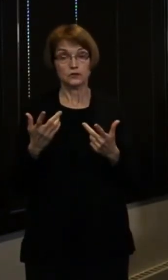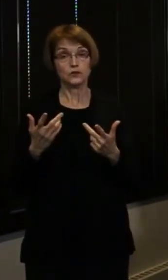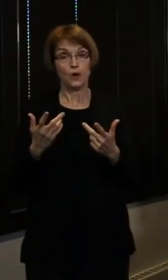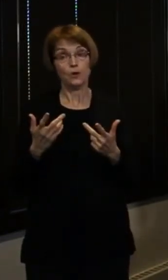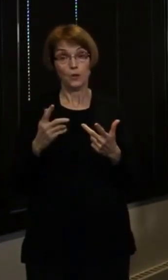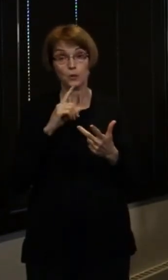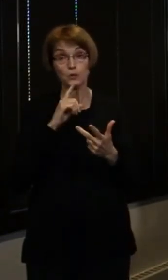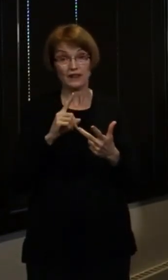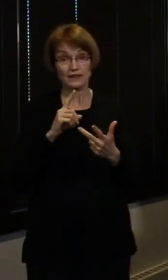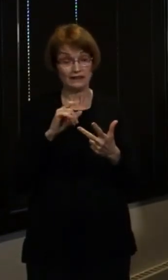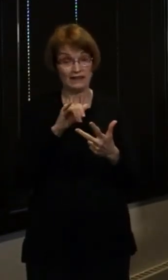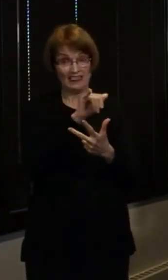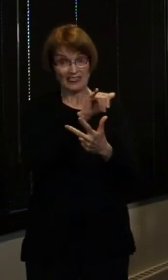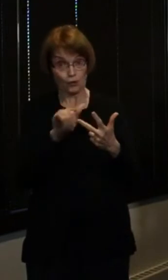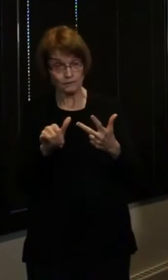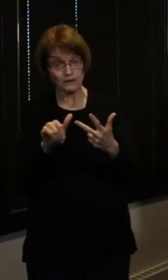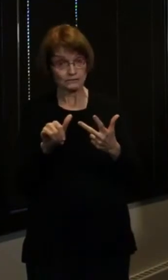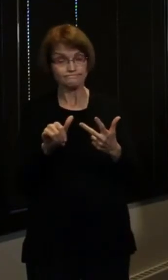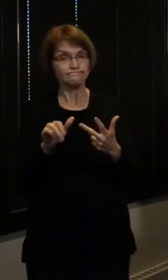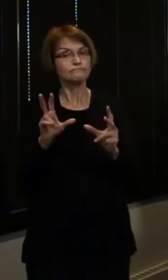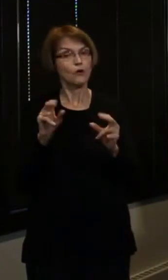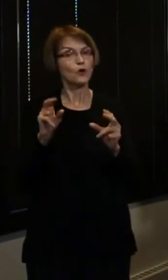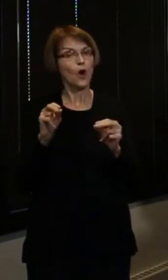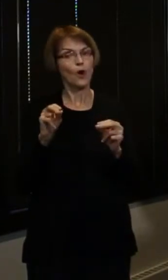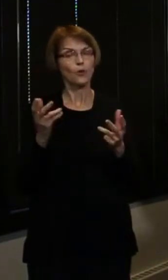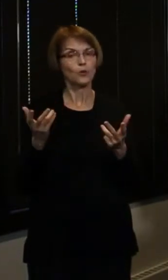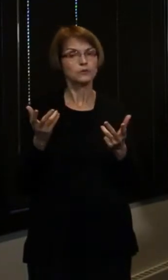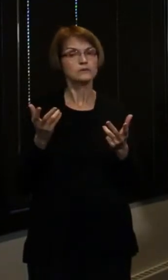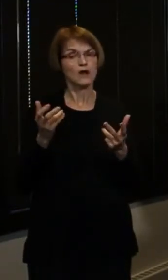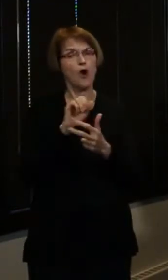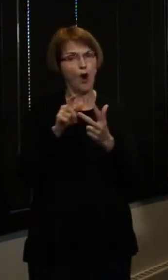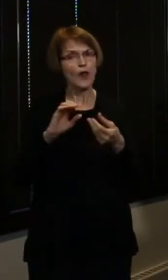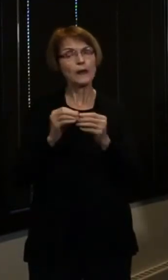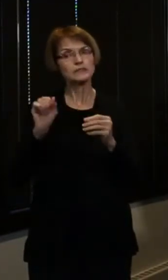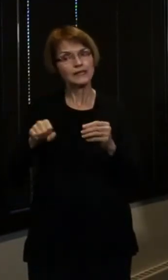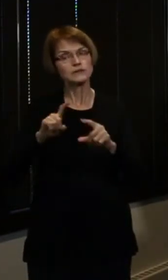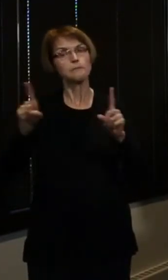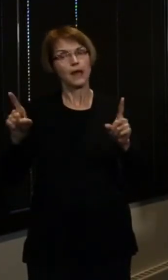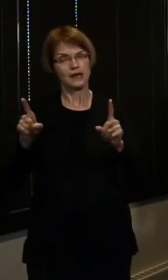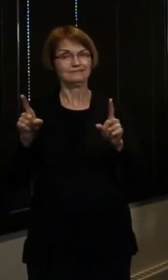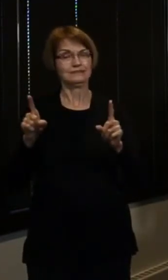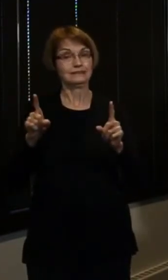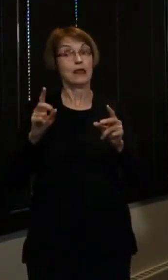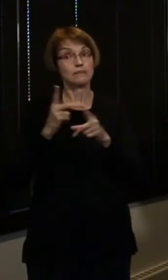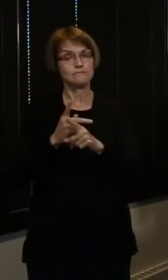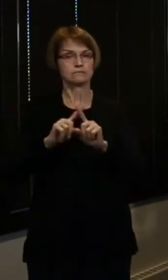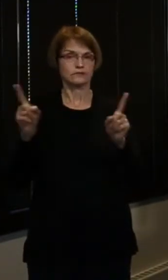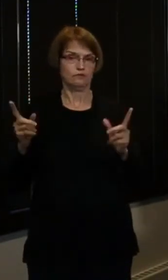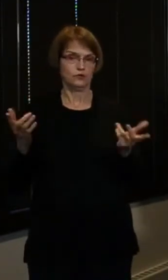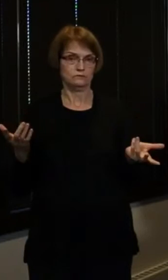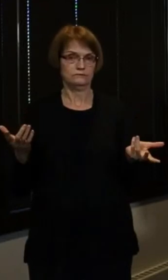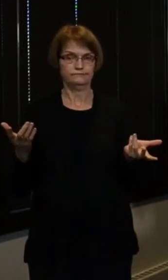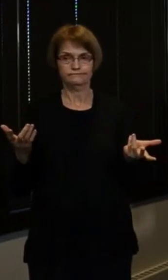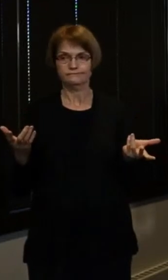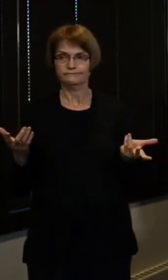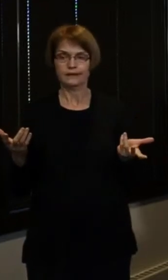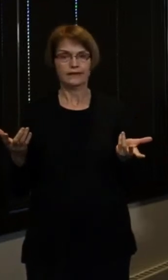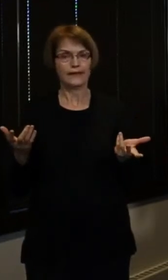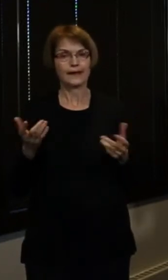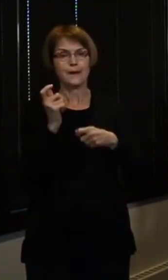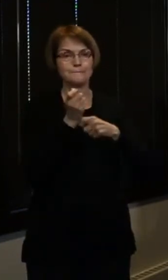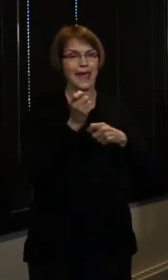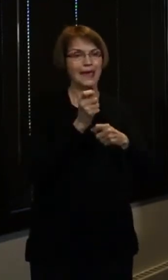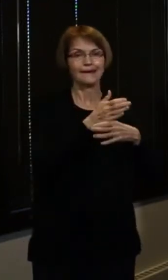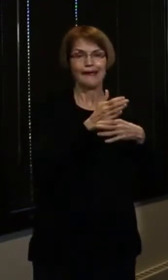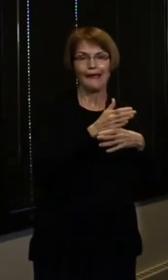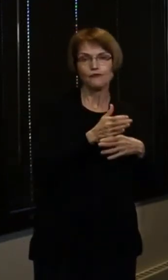a number and people like to look at numbers to compare things, these are a little bit different. It's not like comparing, batting averages